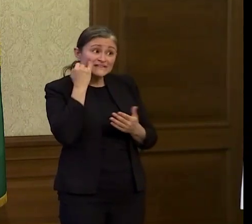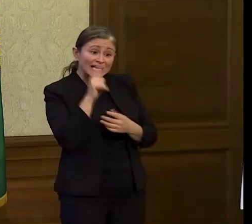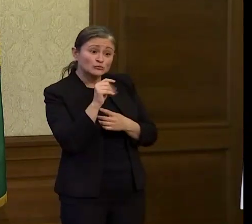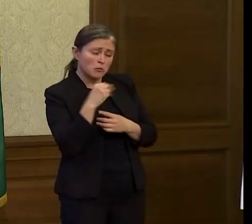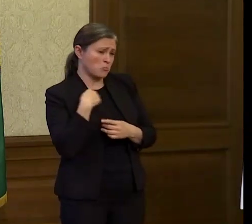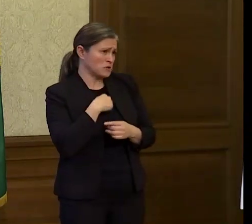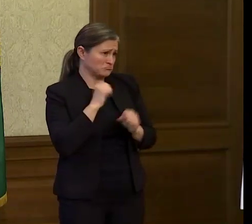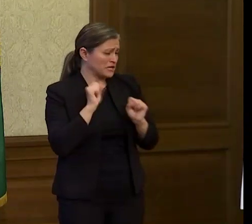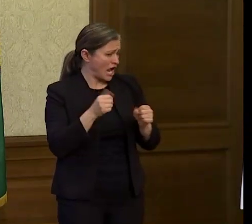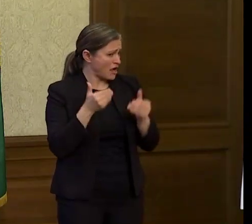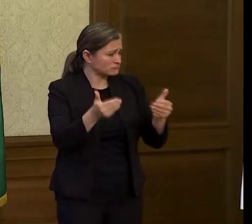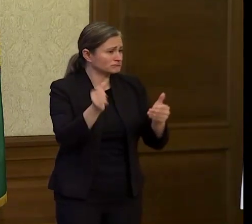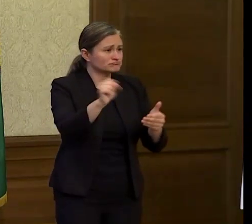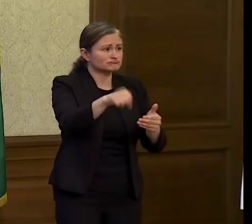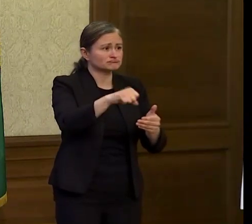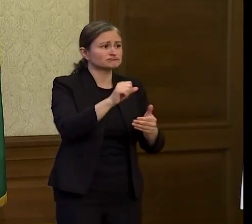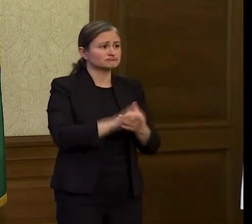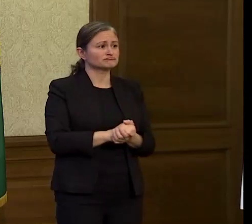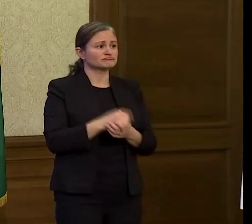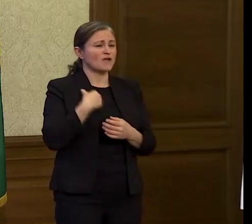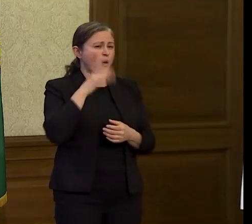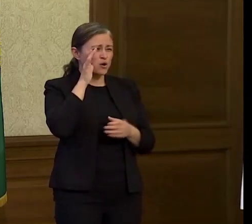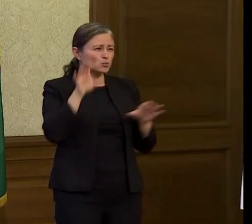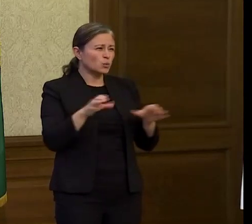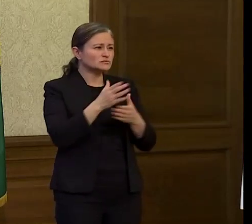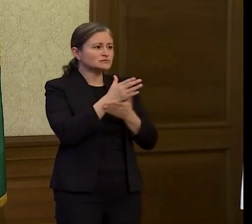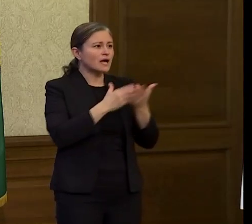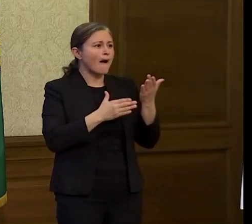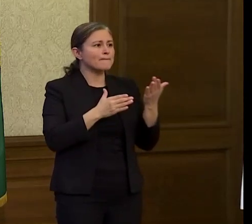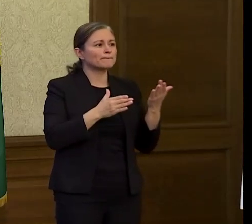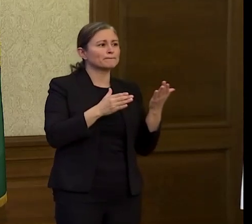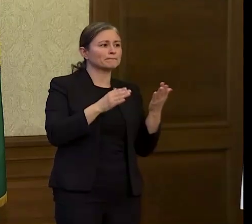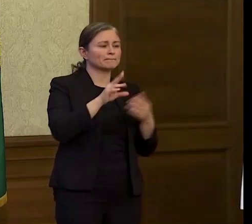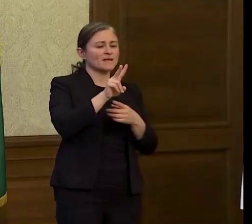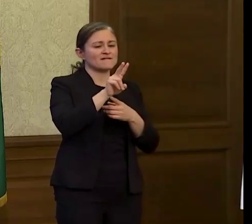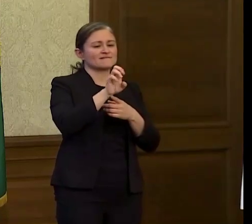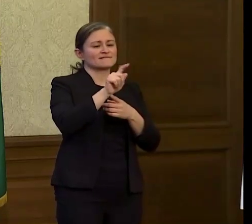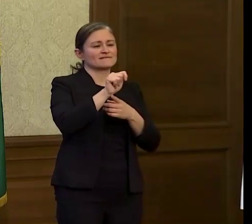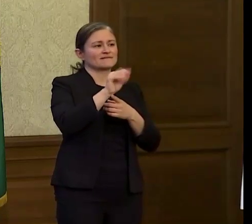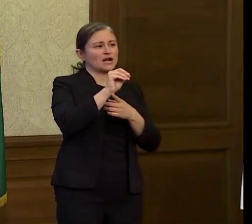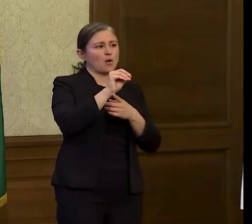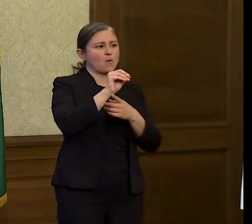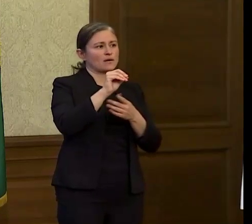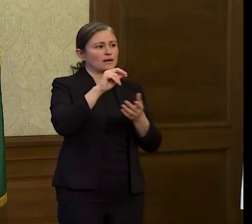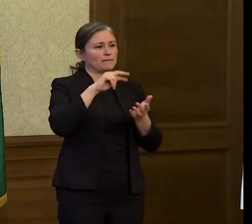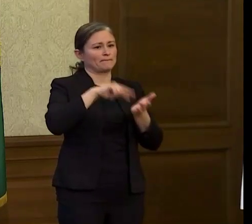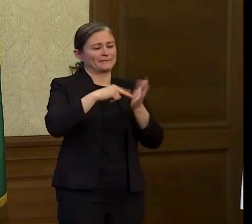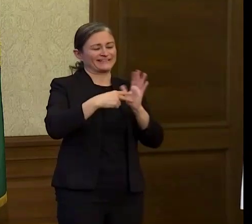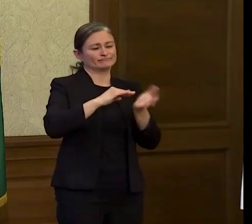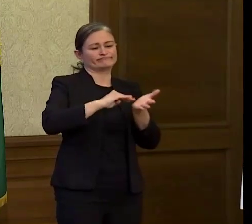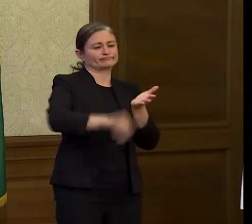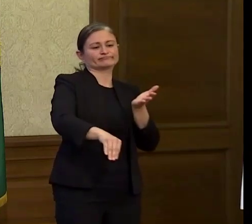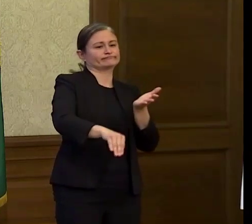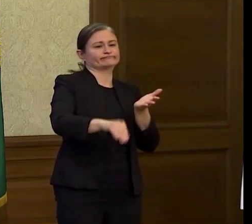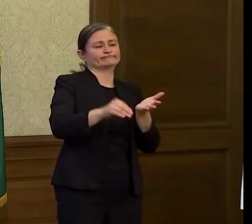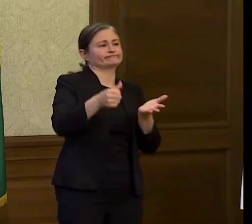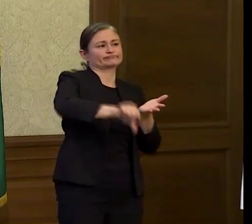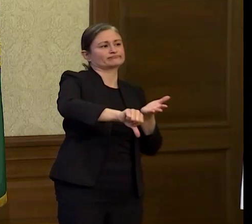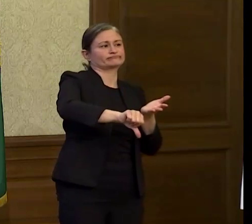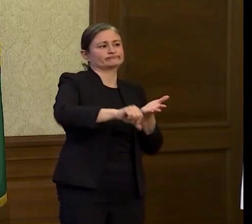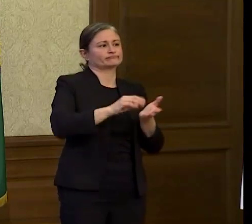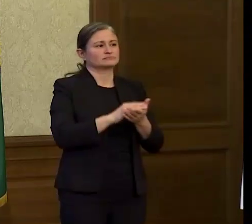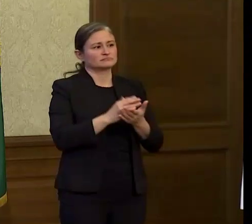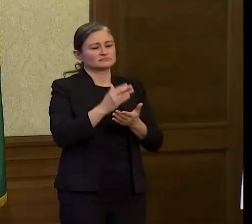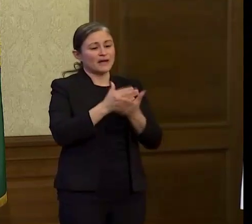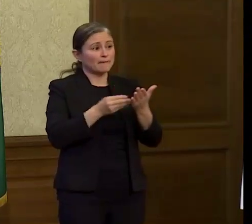be doing some vetoes, I believe, tomorrow that will reduce some of the otherwise appropriated spending. And we're doing